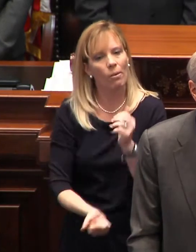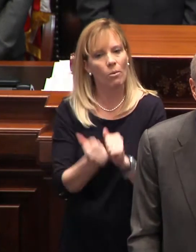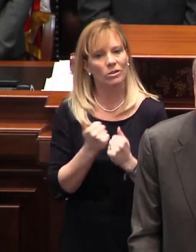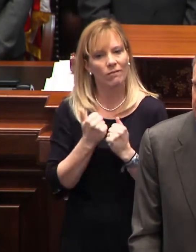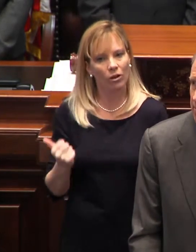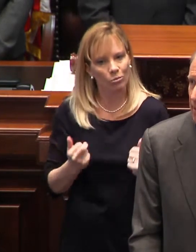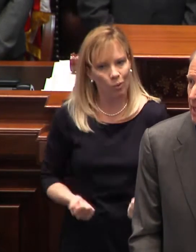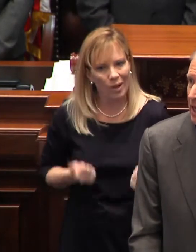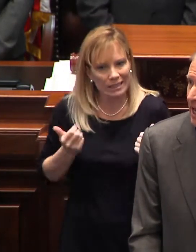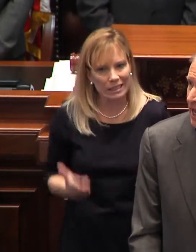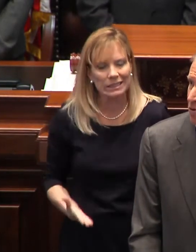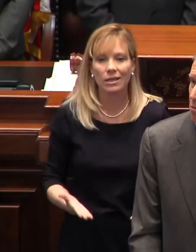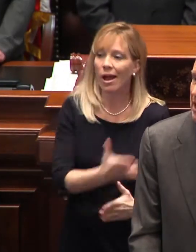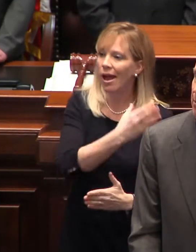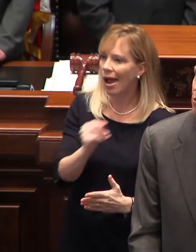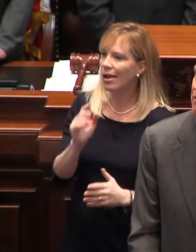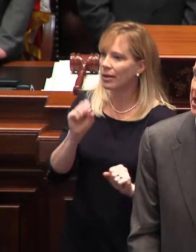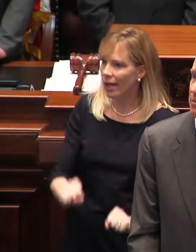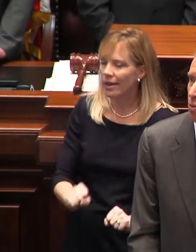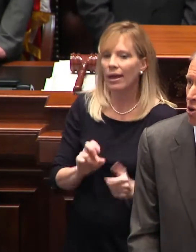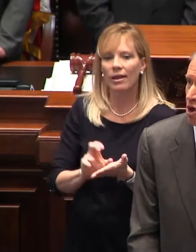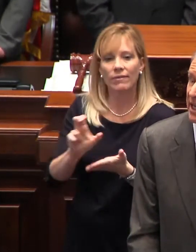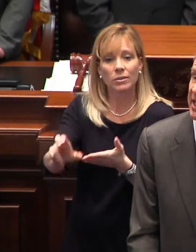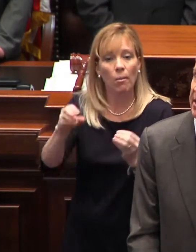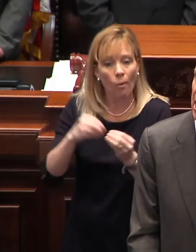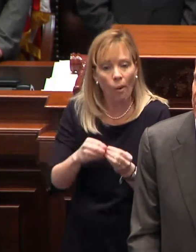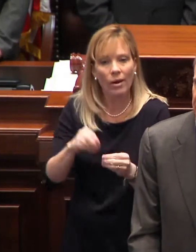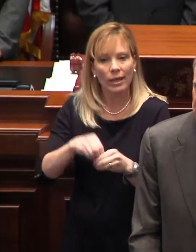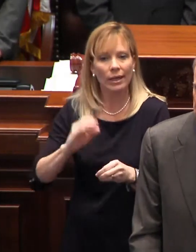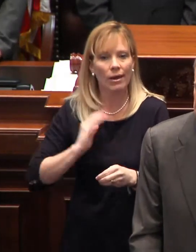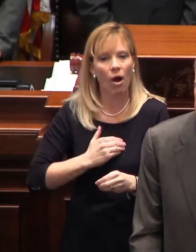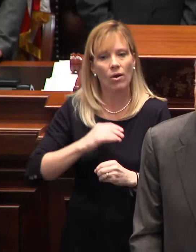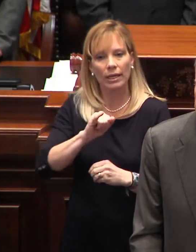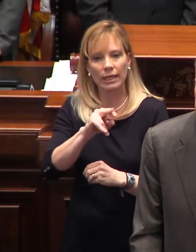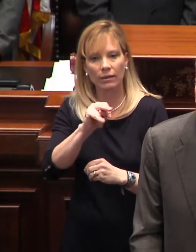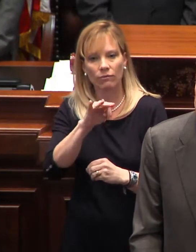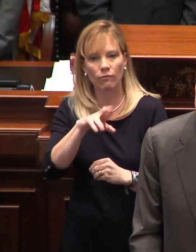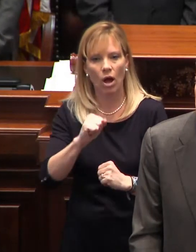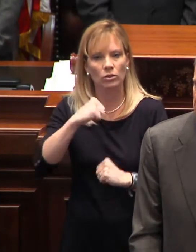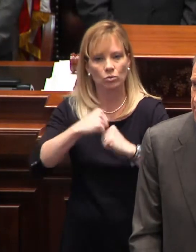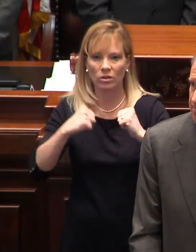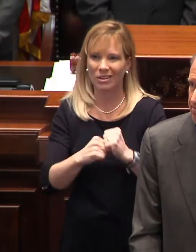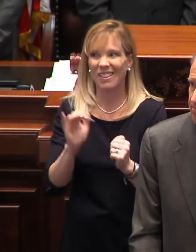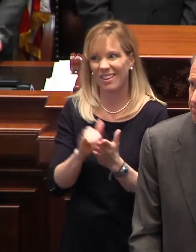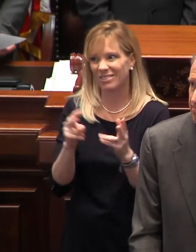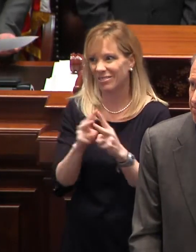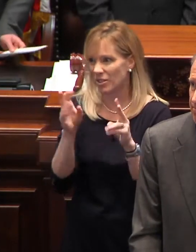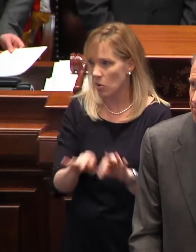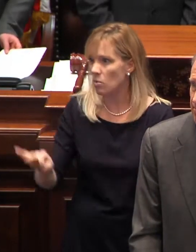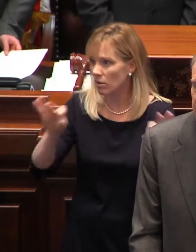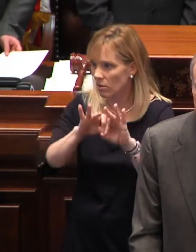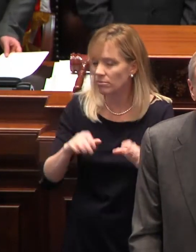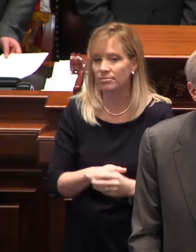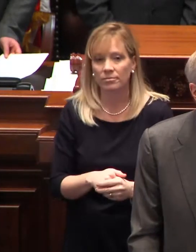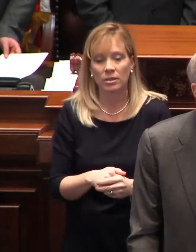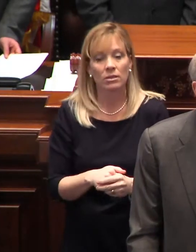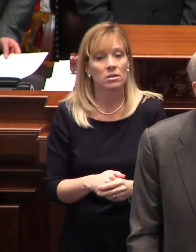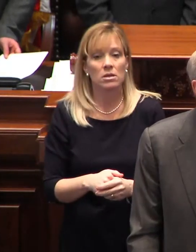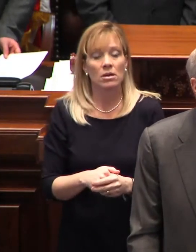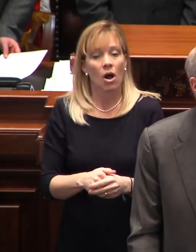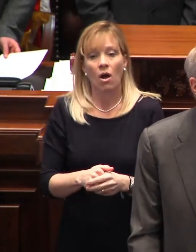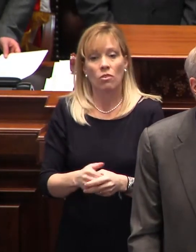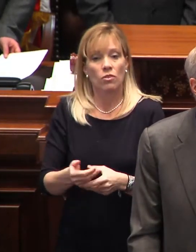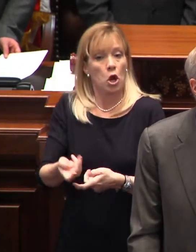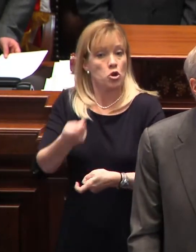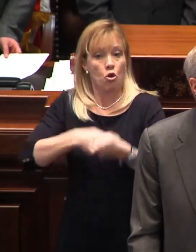vulnerable residents, and we'll be able to invest more in our infrastructure, which is critical. The